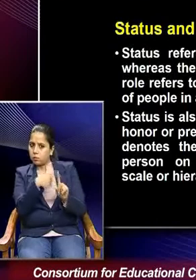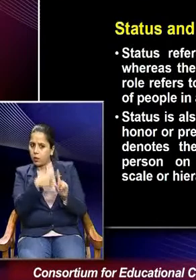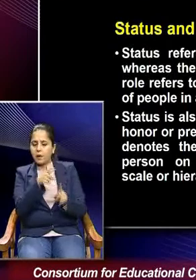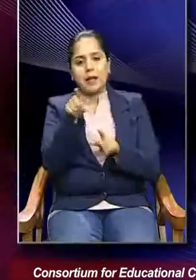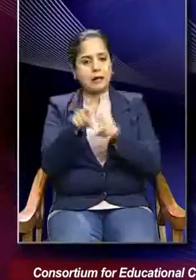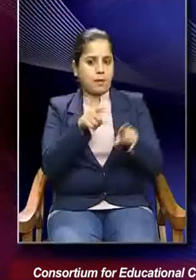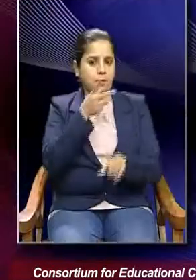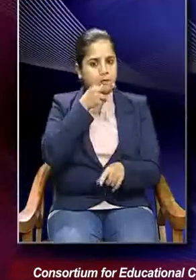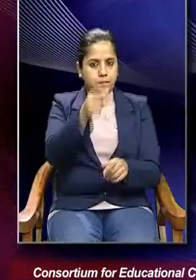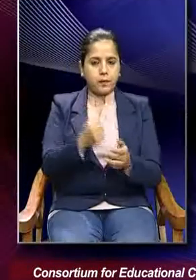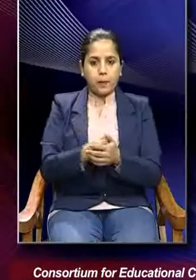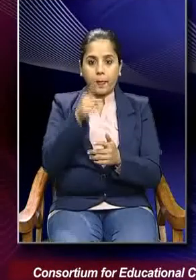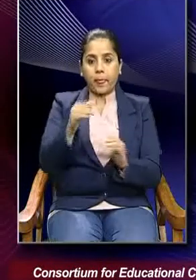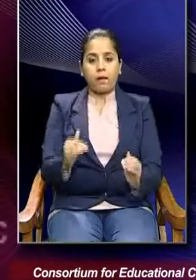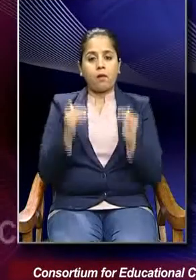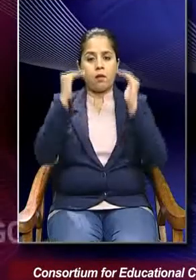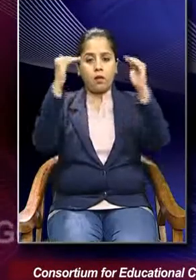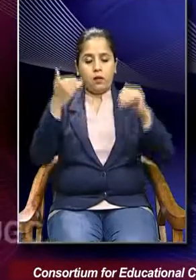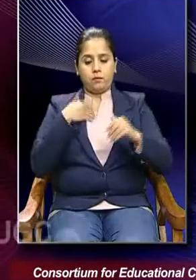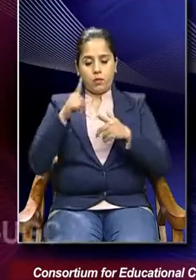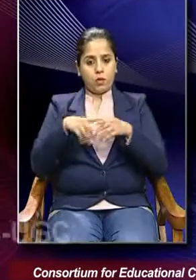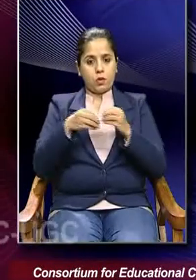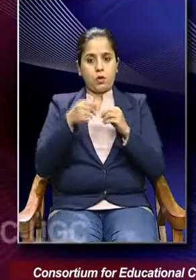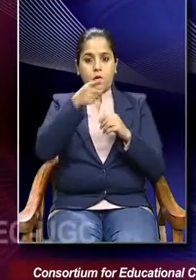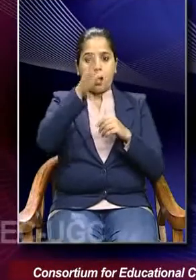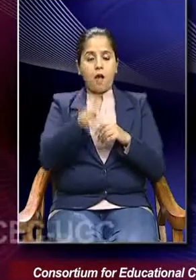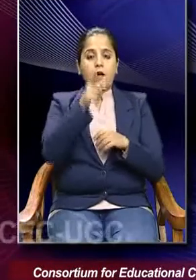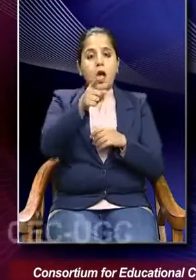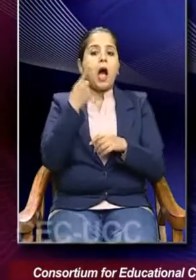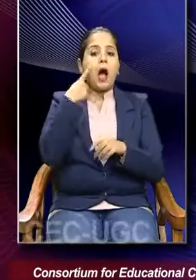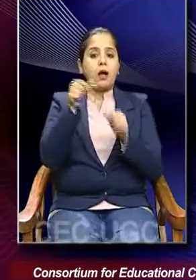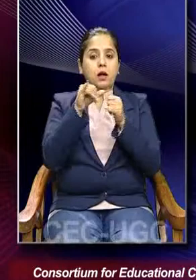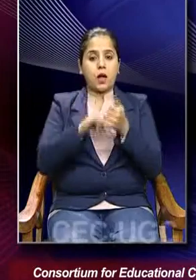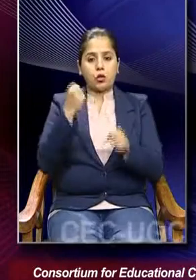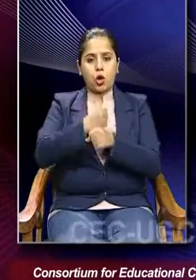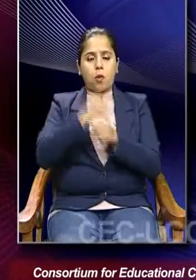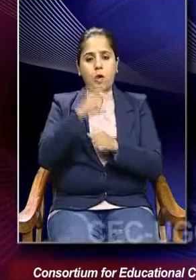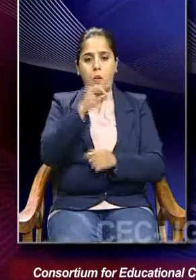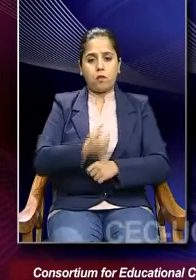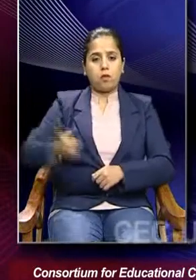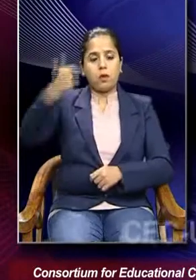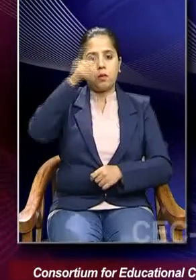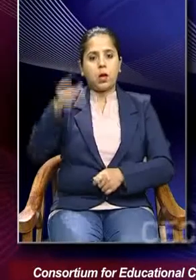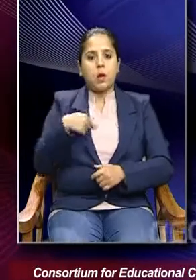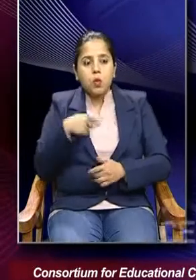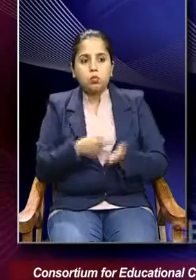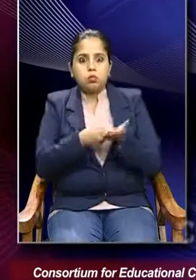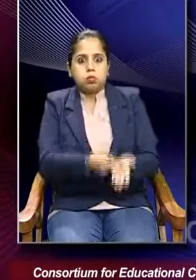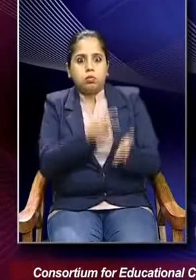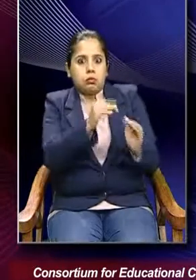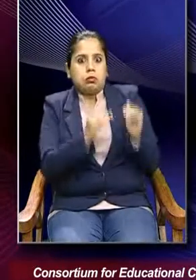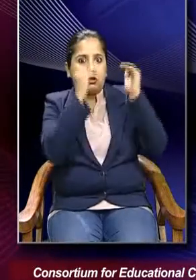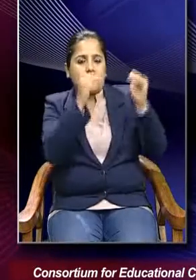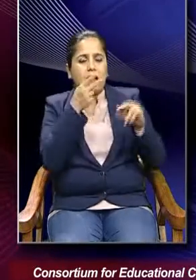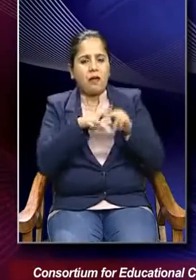say at a higher position of state bureaucrat, then you have a high prestige. But if you are kind of a